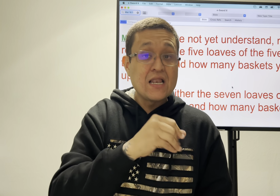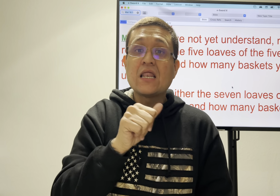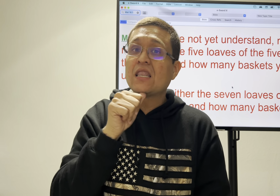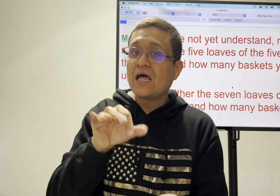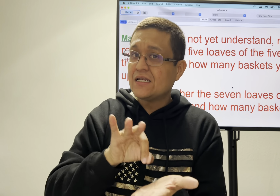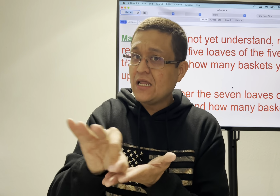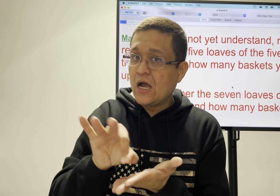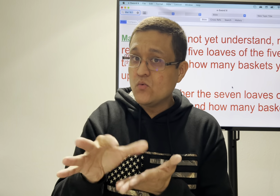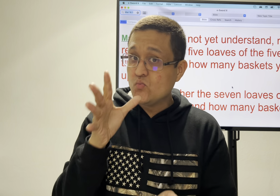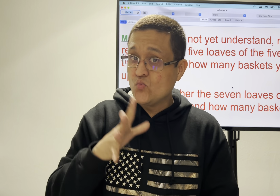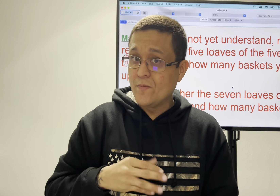full.